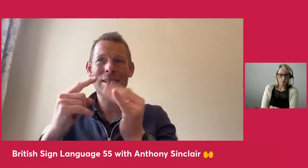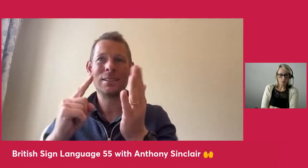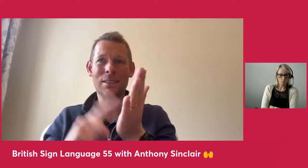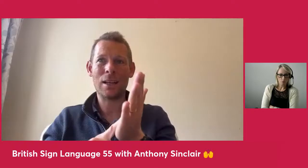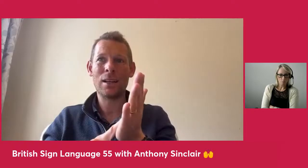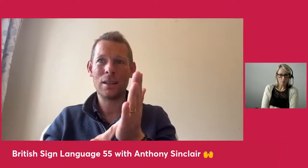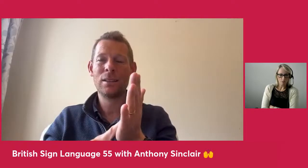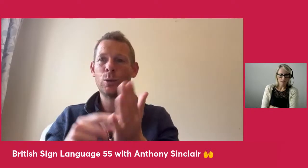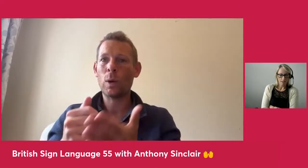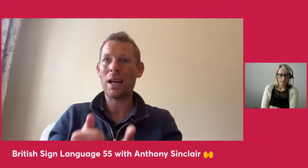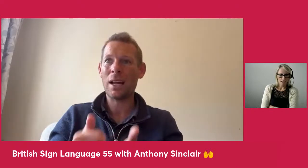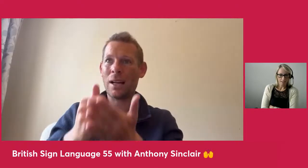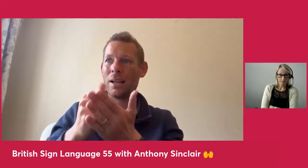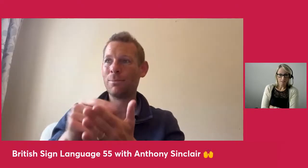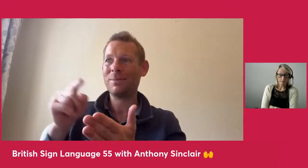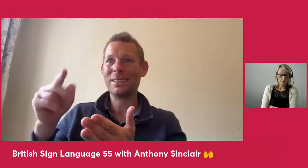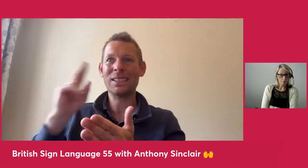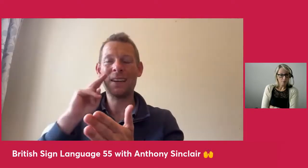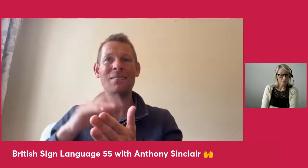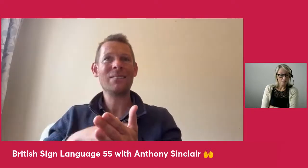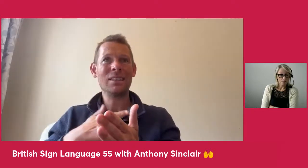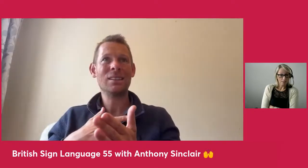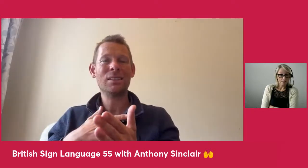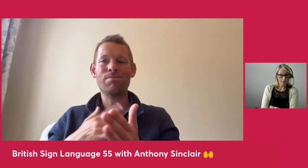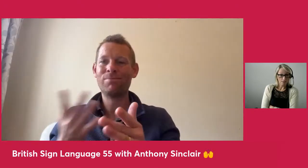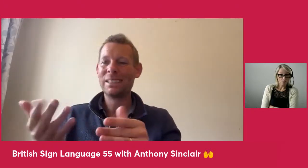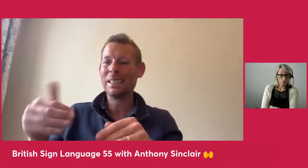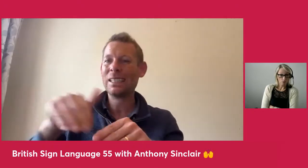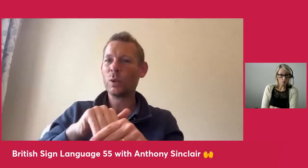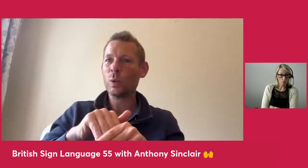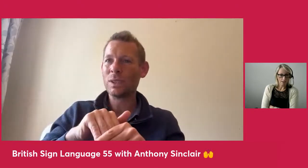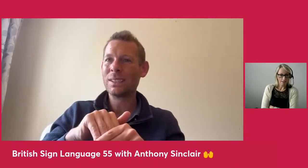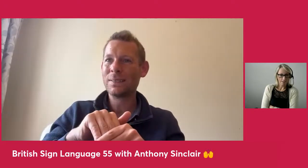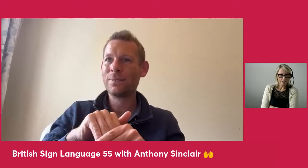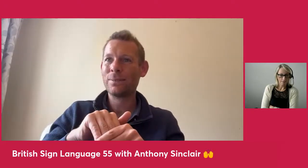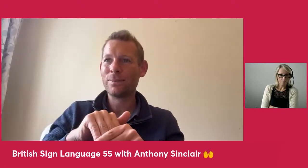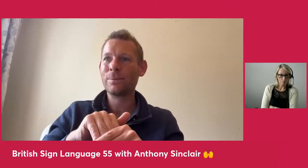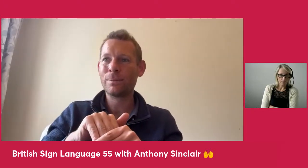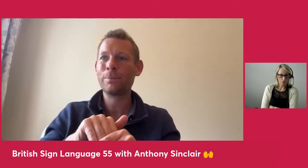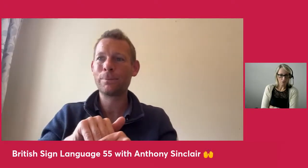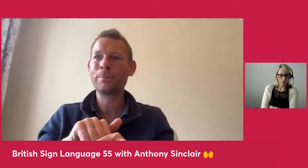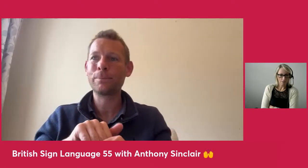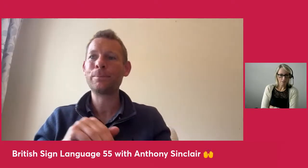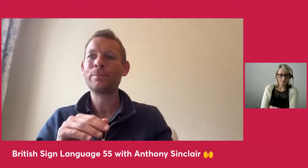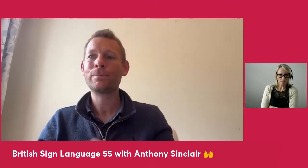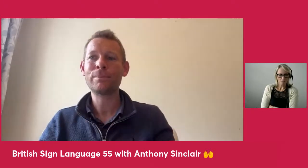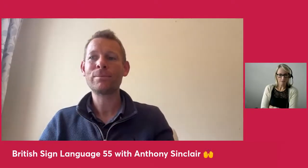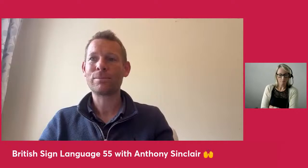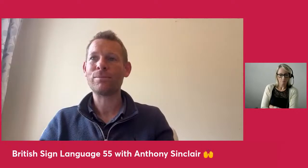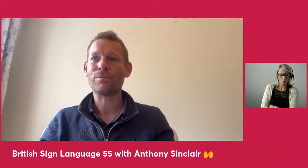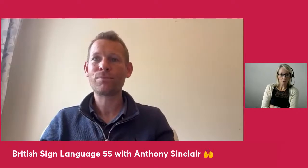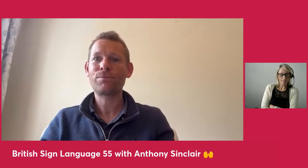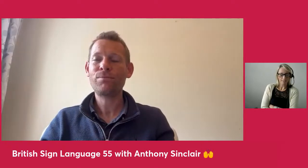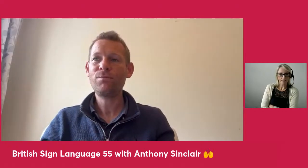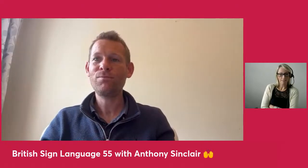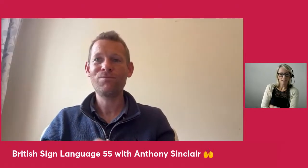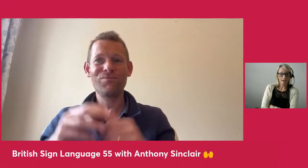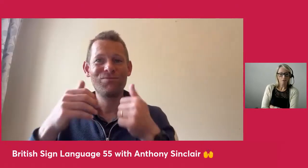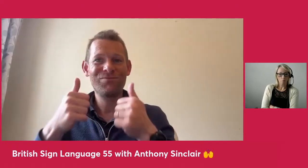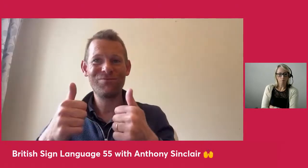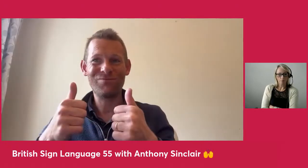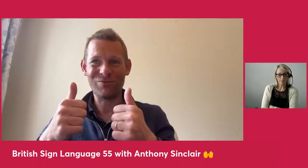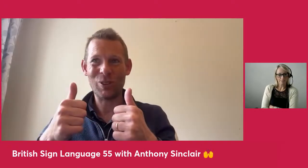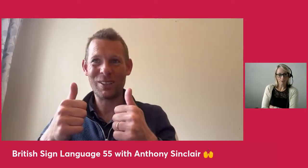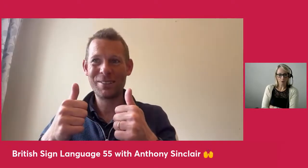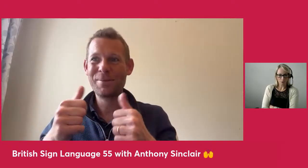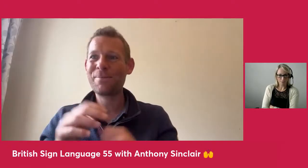homes as much as possible. And a little bit of basic BSL goes a long way to make sure that the resident in the care